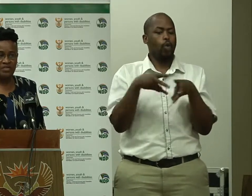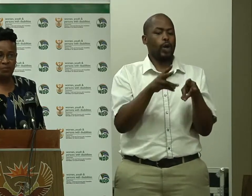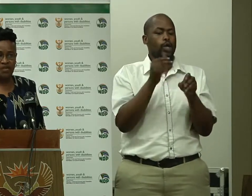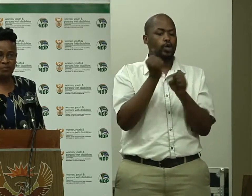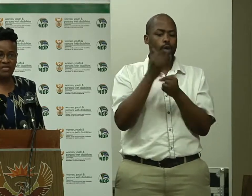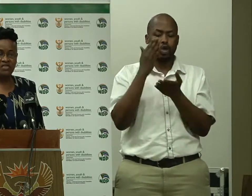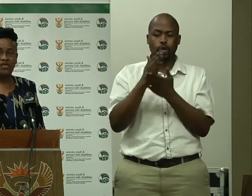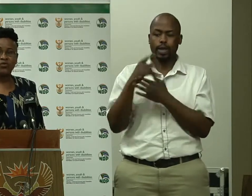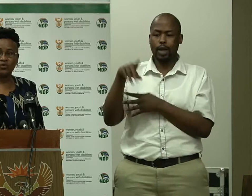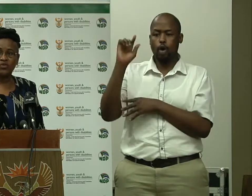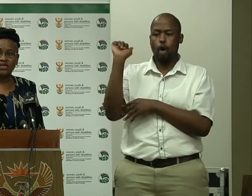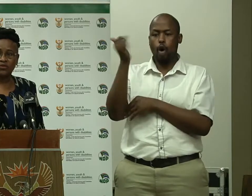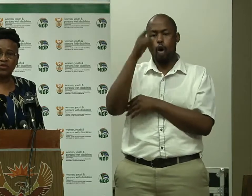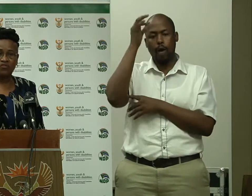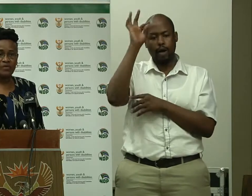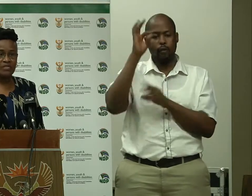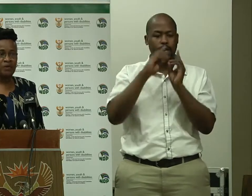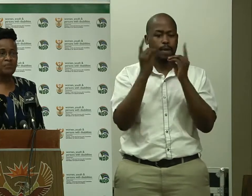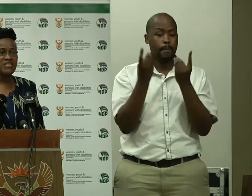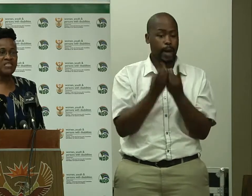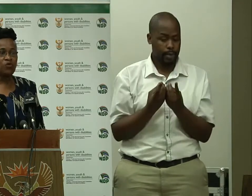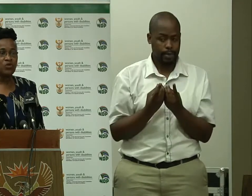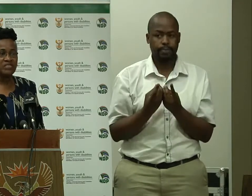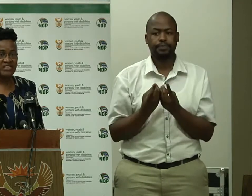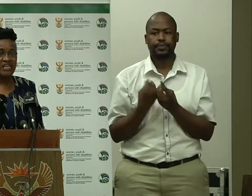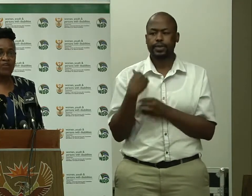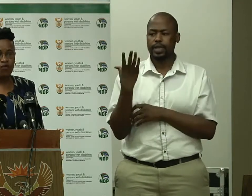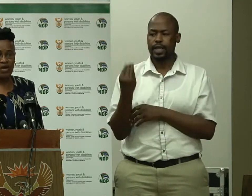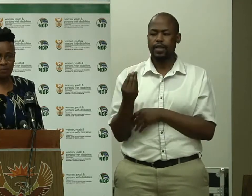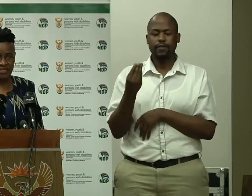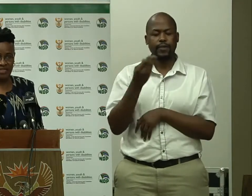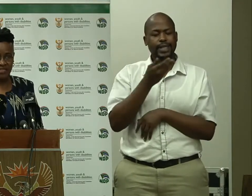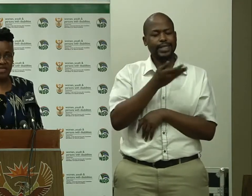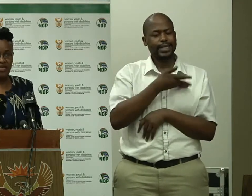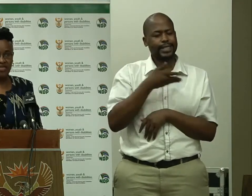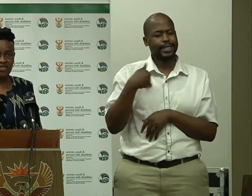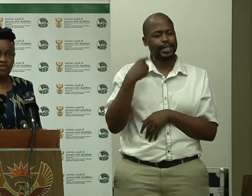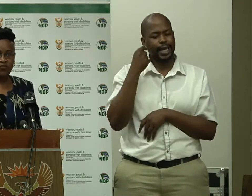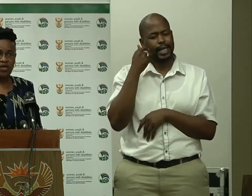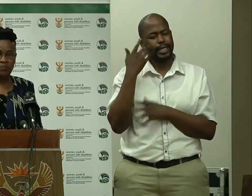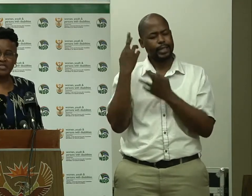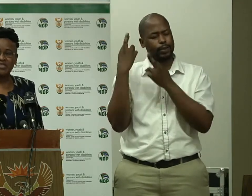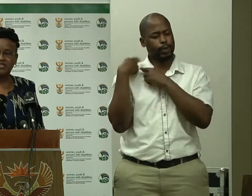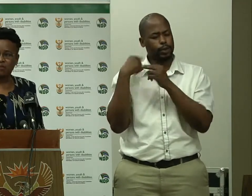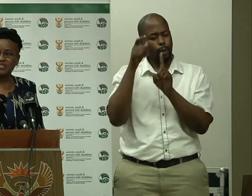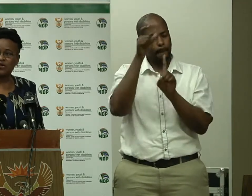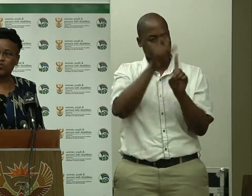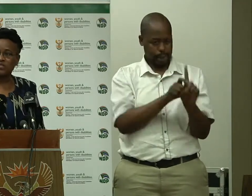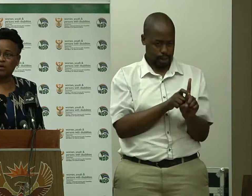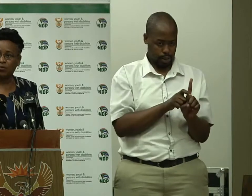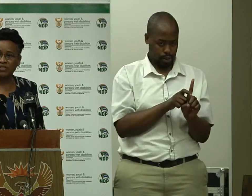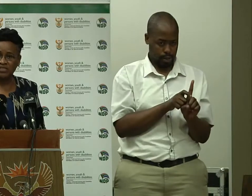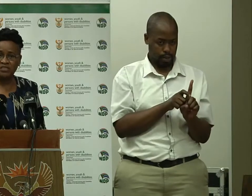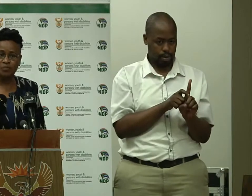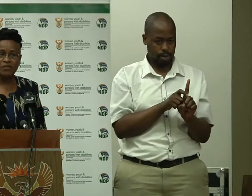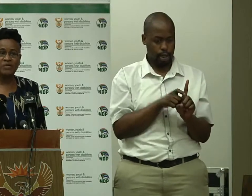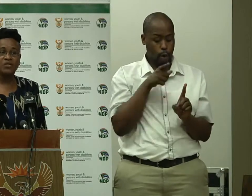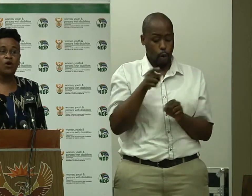all government departments, you know that all government departments have got gender focal persons. A gender focal person is a person who's